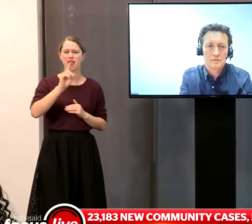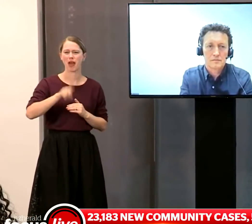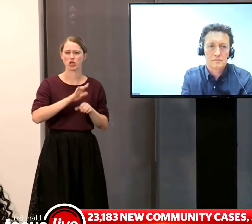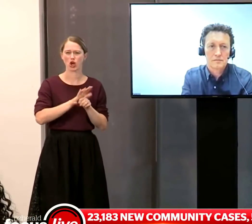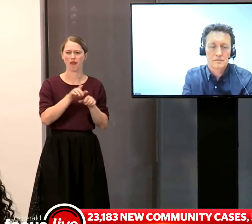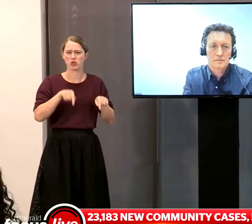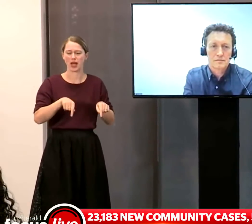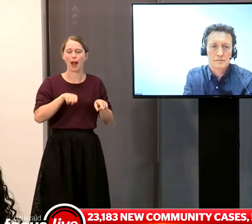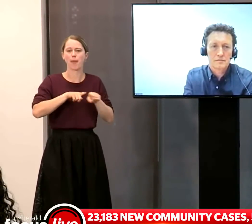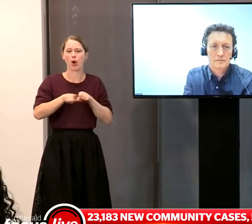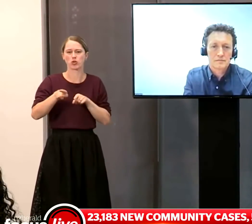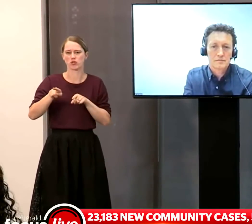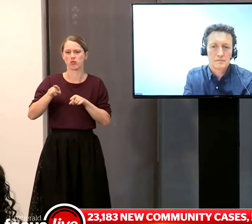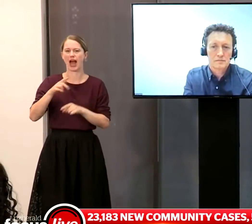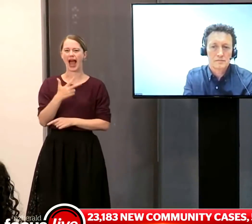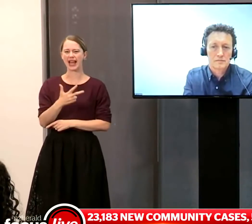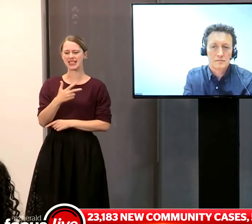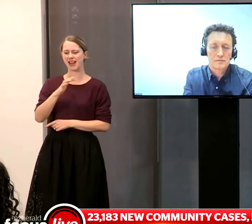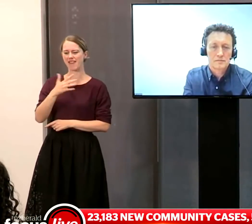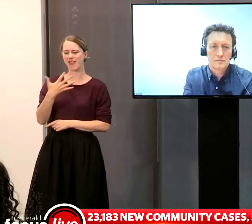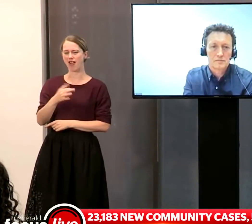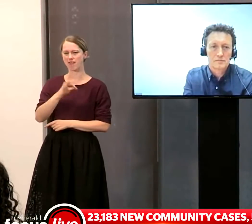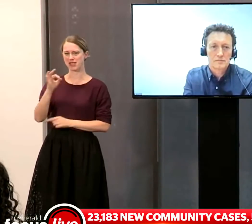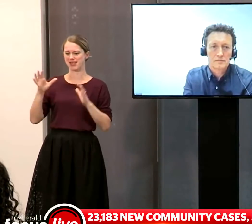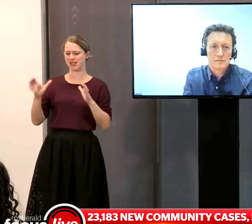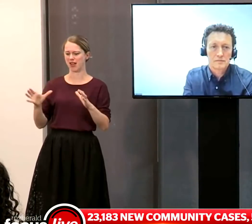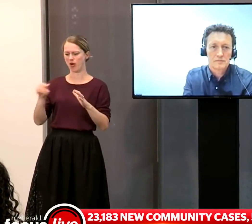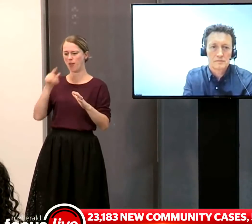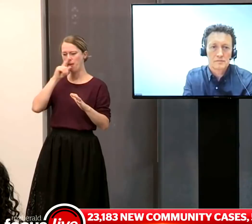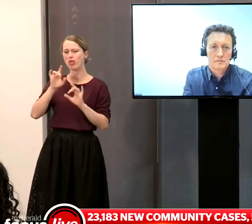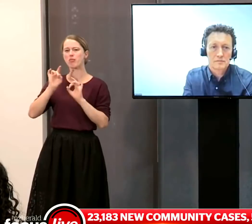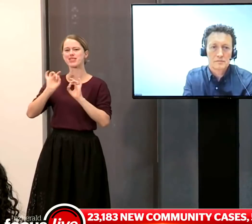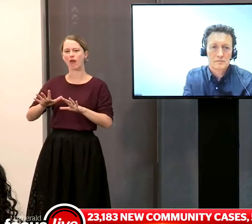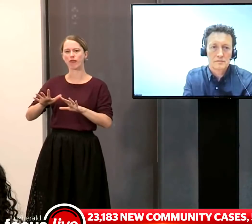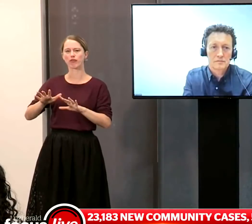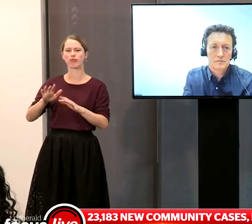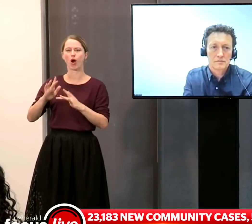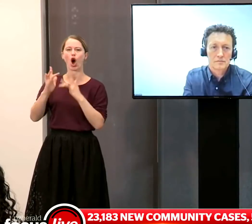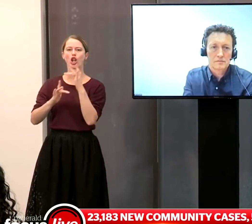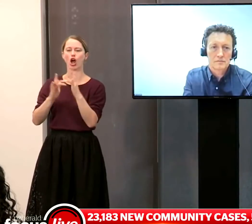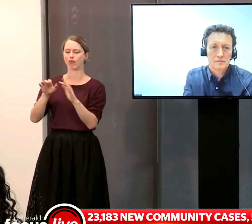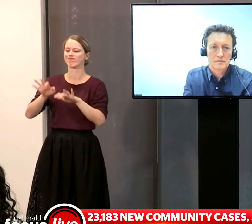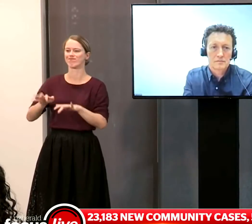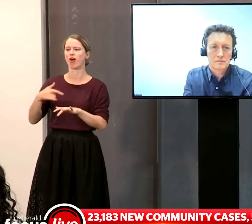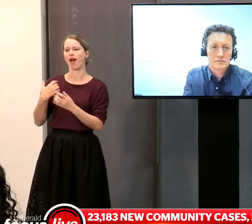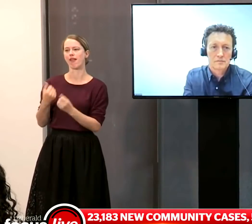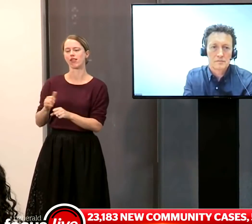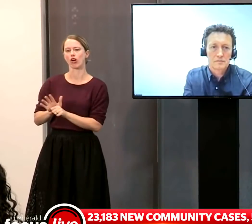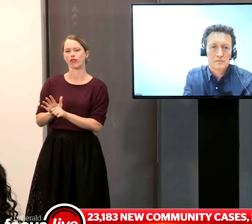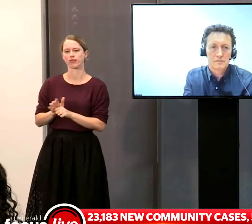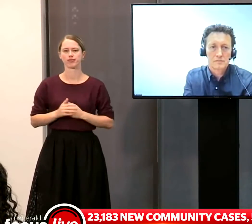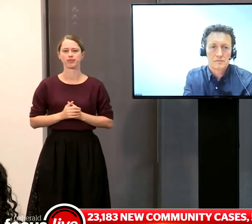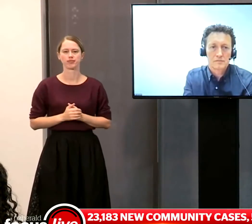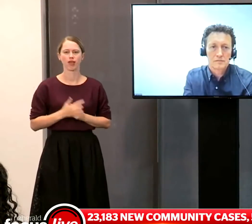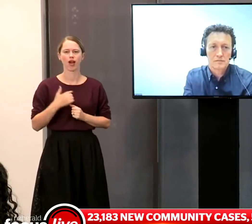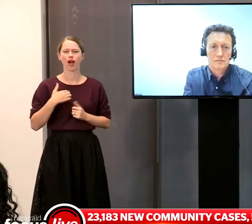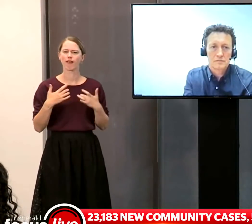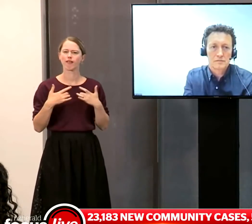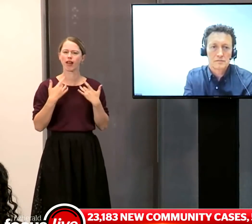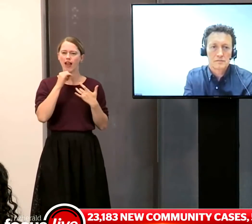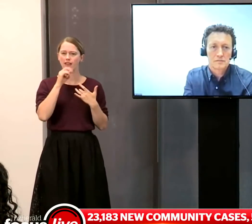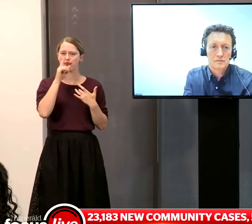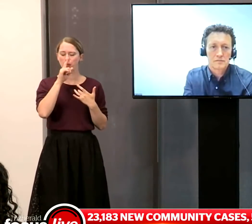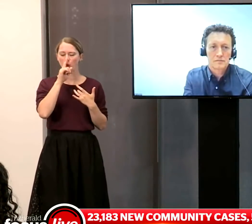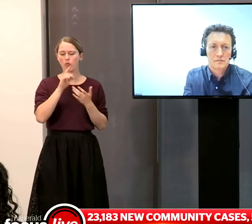today, the vast majority, 85% of which are from people registering those rapid antigen tests. So my sense is if people